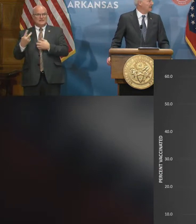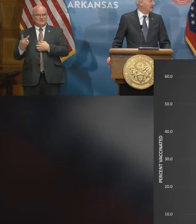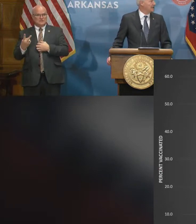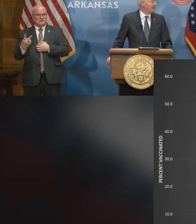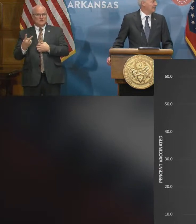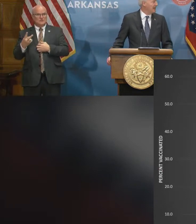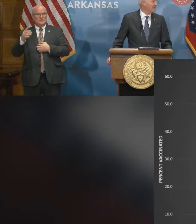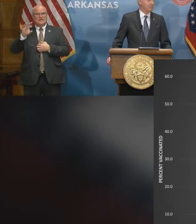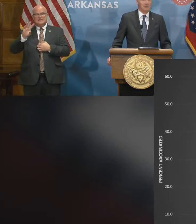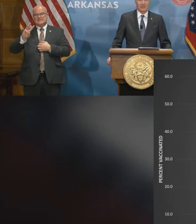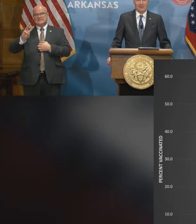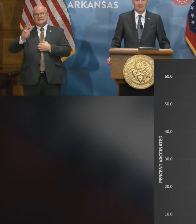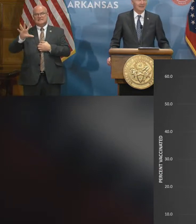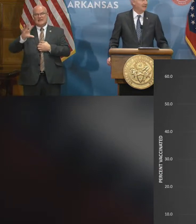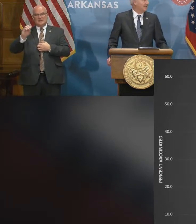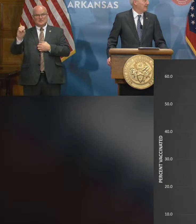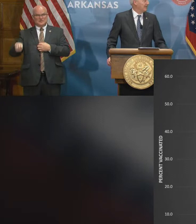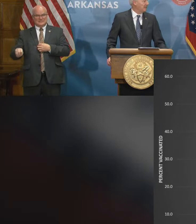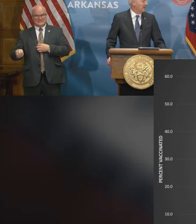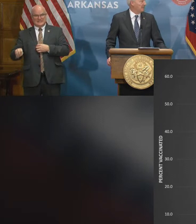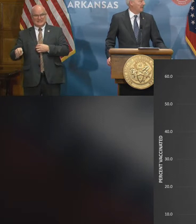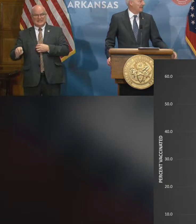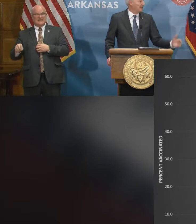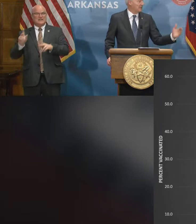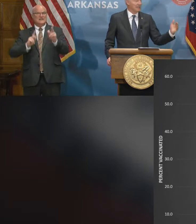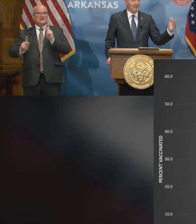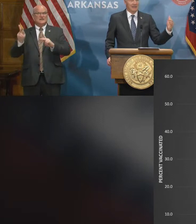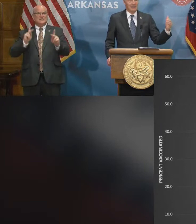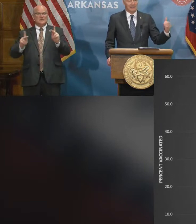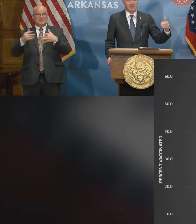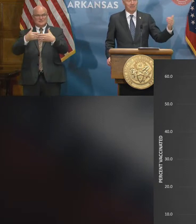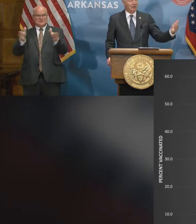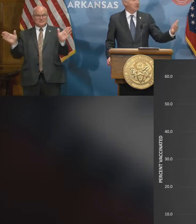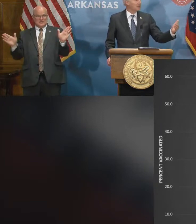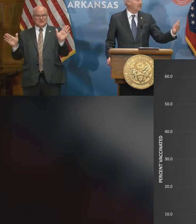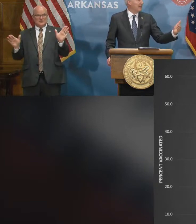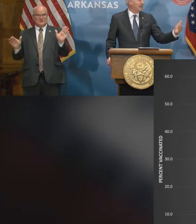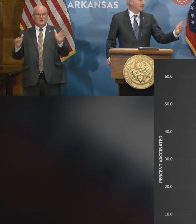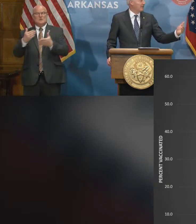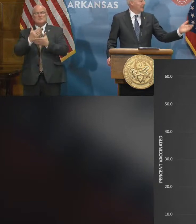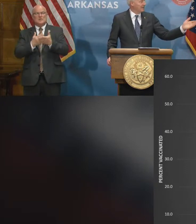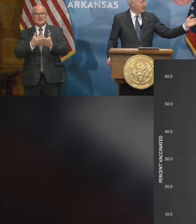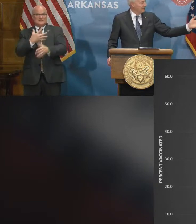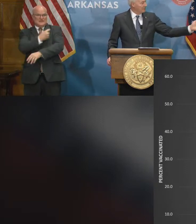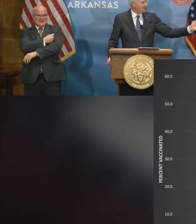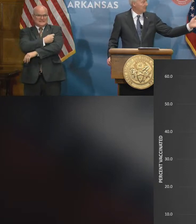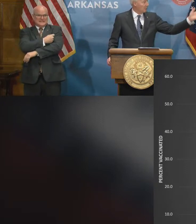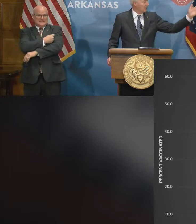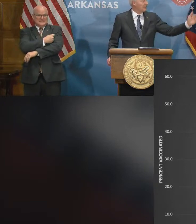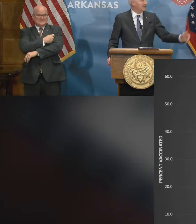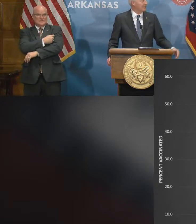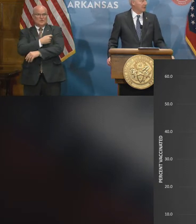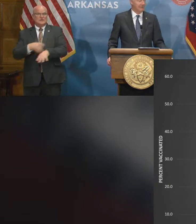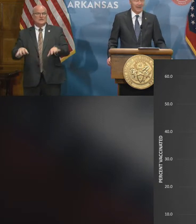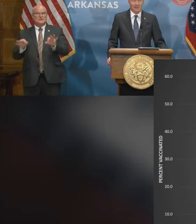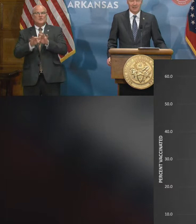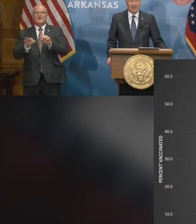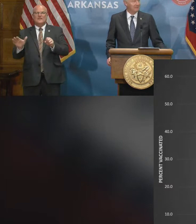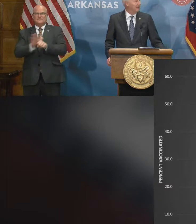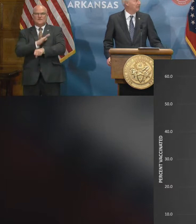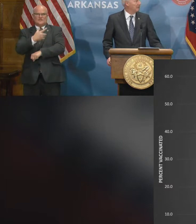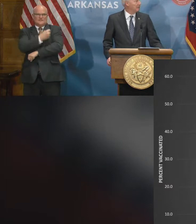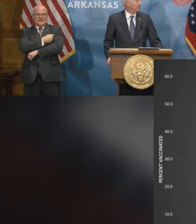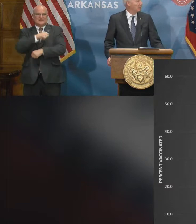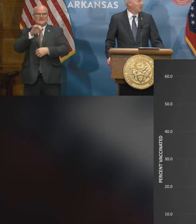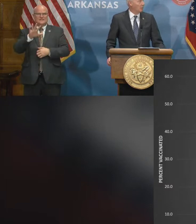it's down to 65% of our population at least partially vaccinated. What's important is the fully